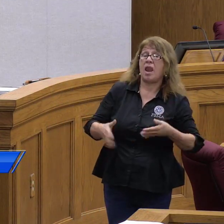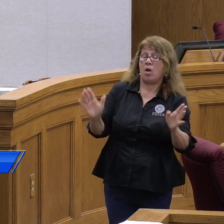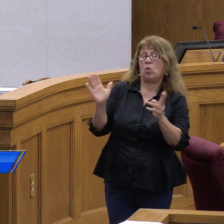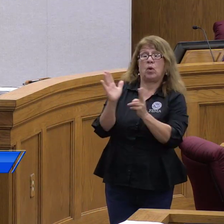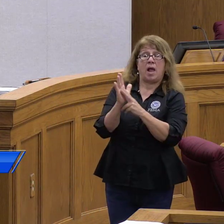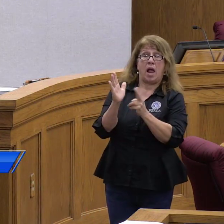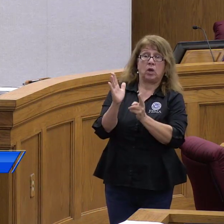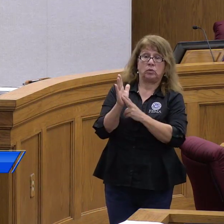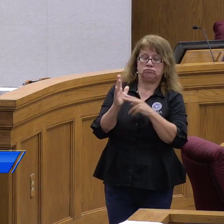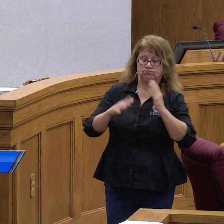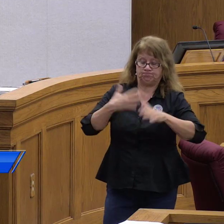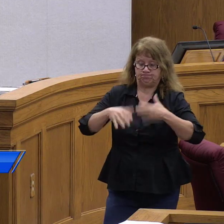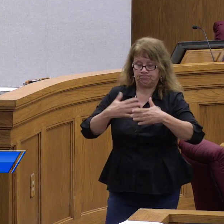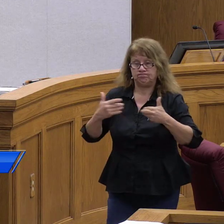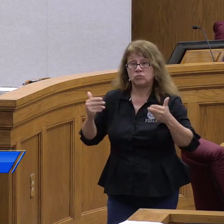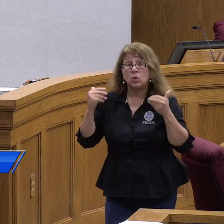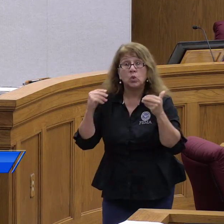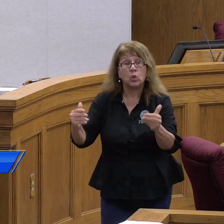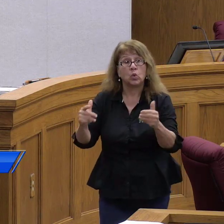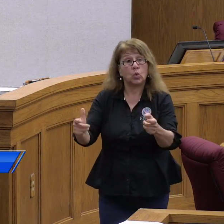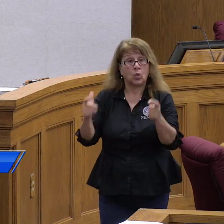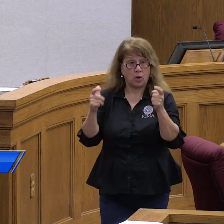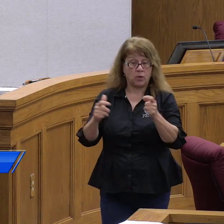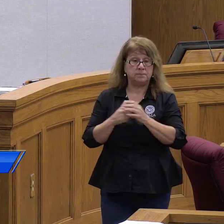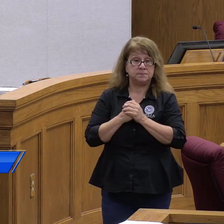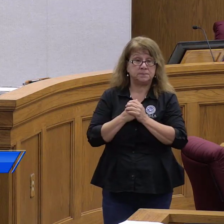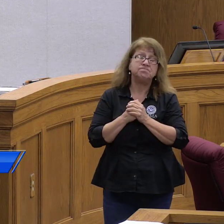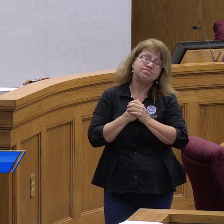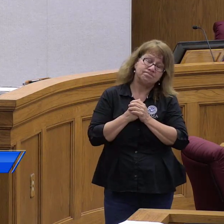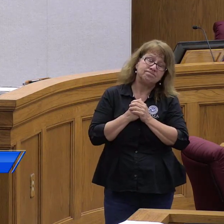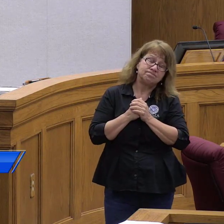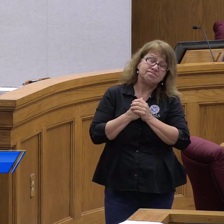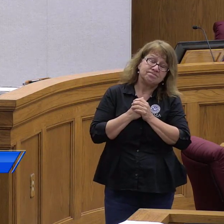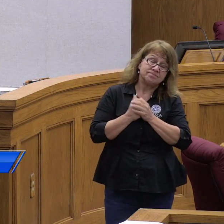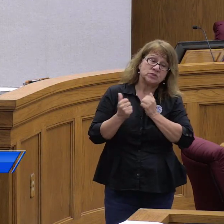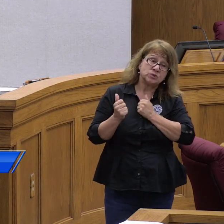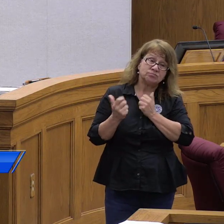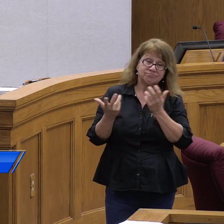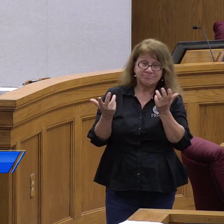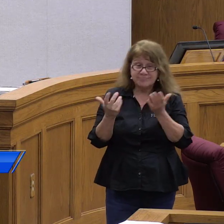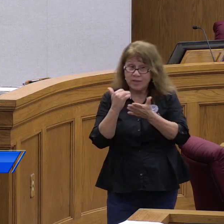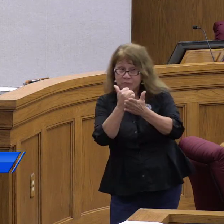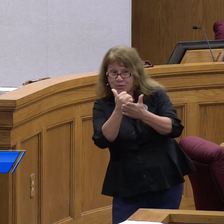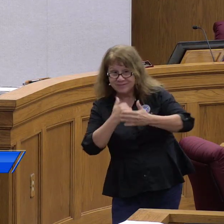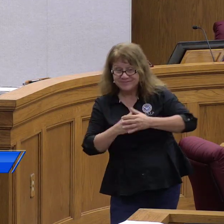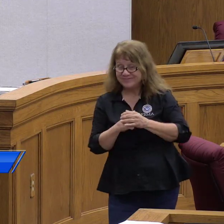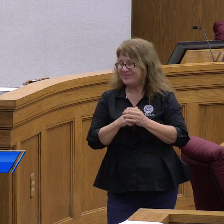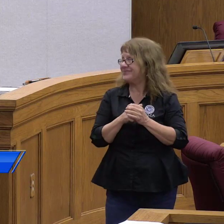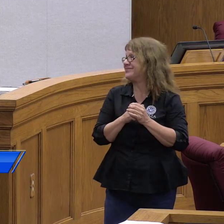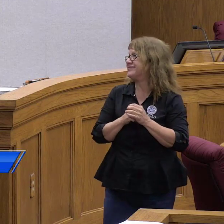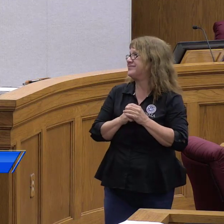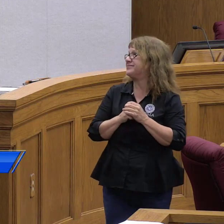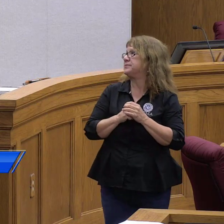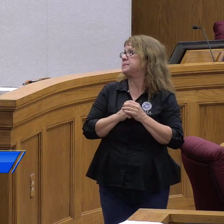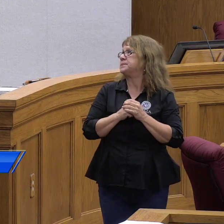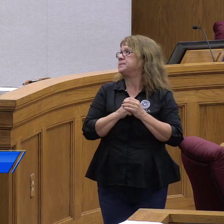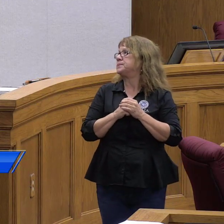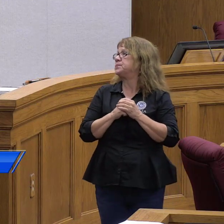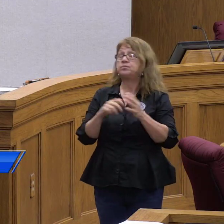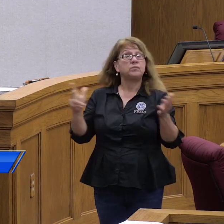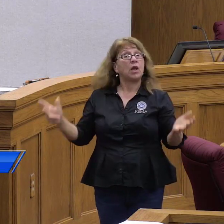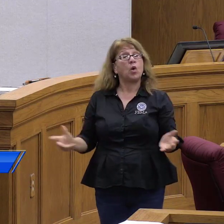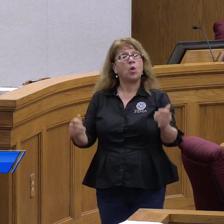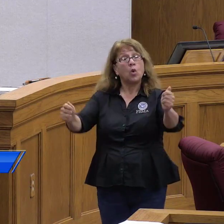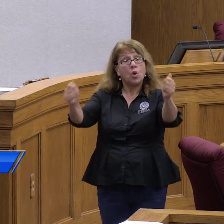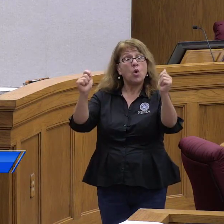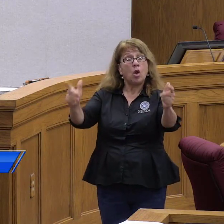contractor to move quicker. So that is something that's very helpful. I want to encourage everyone